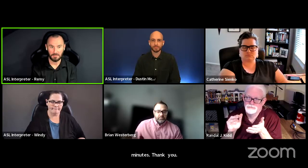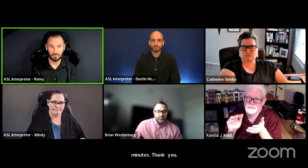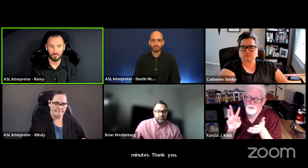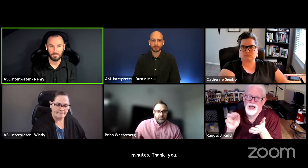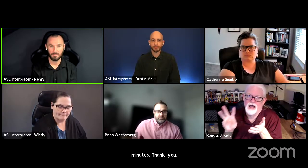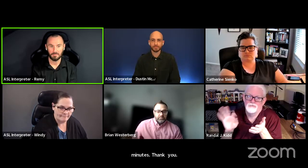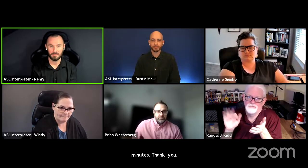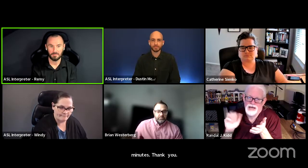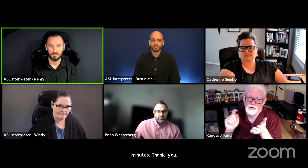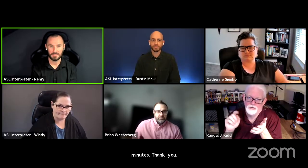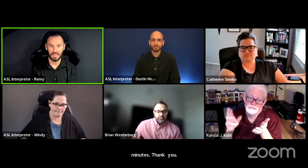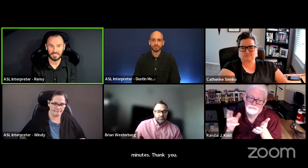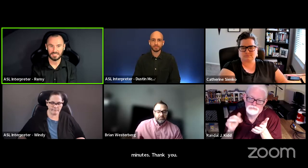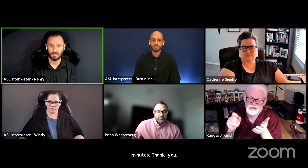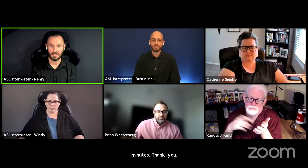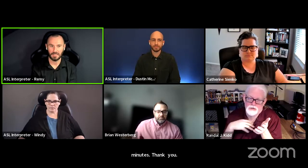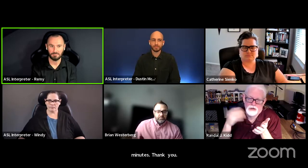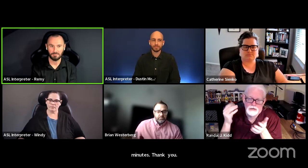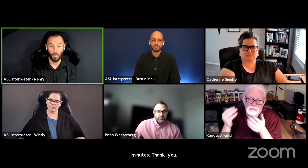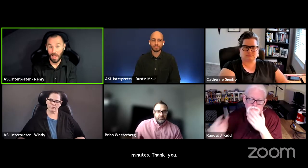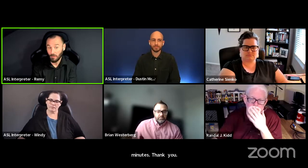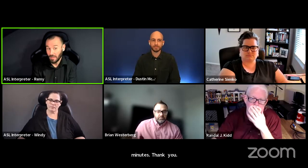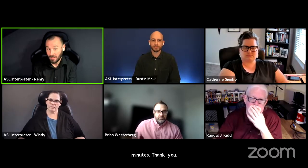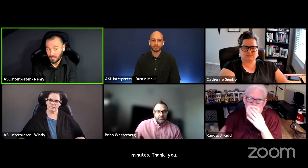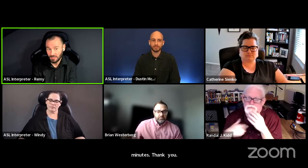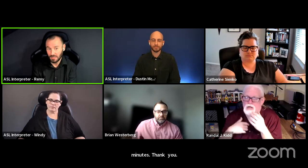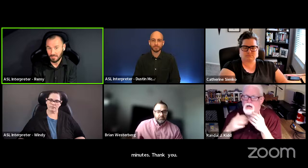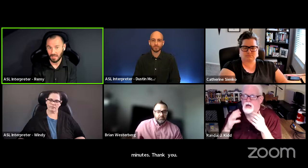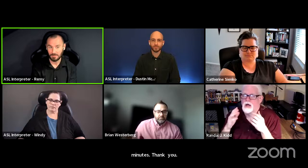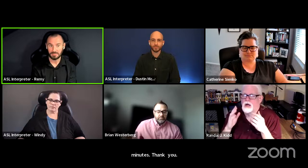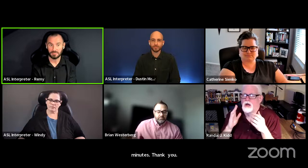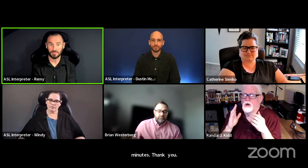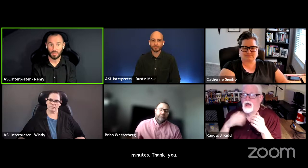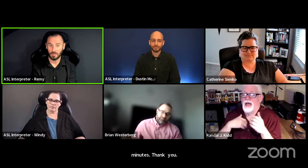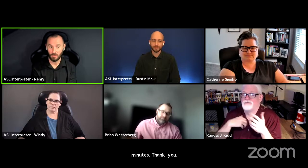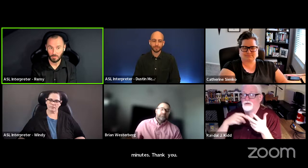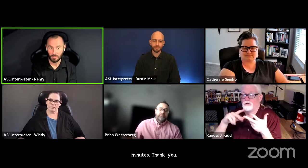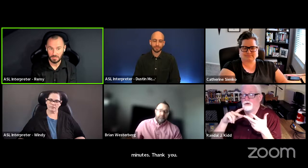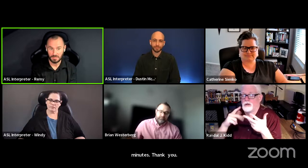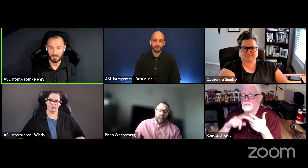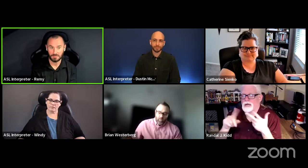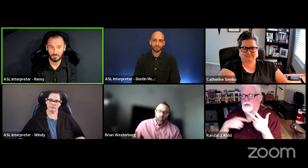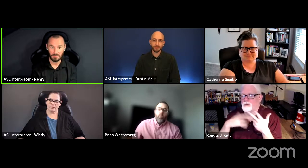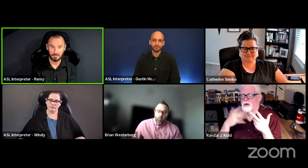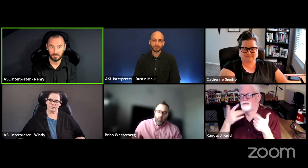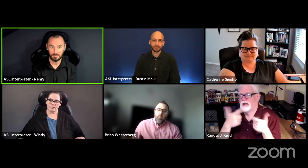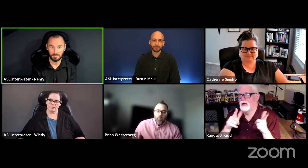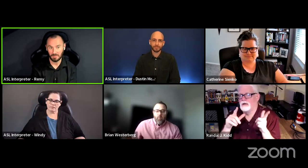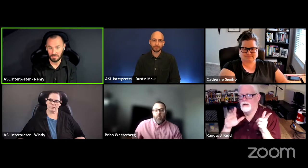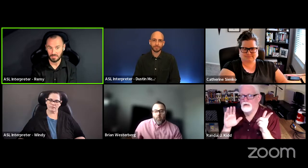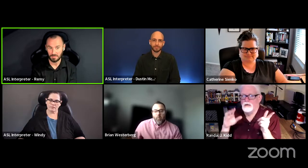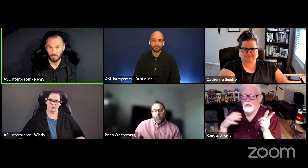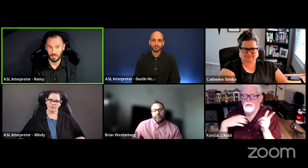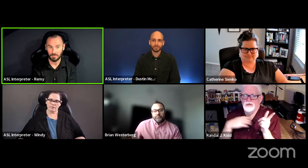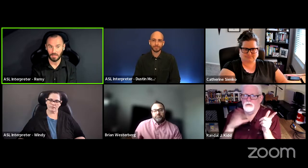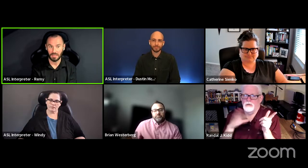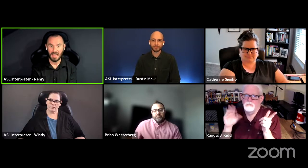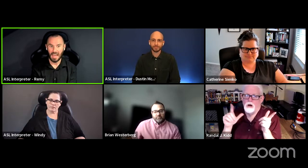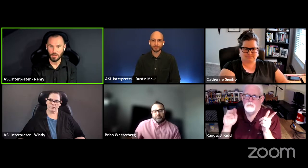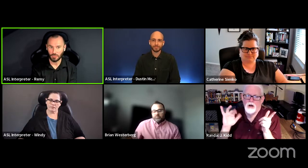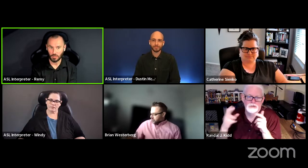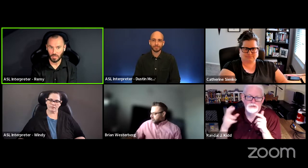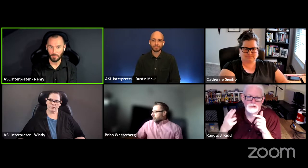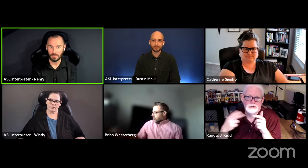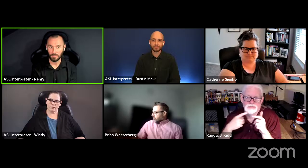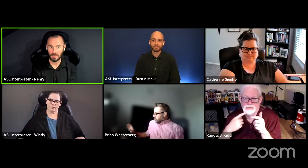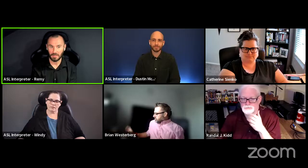same time, less of a wow factor that I was going for, that's just my opinion. But